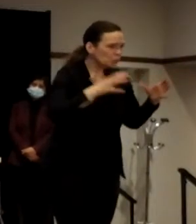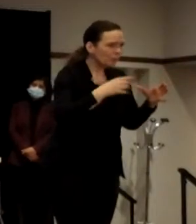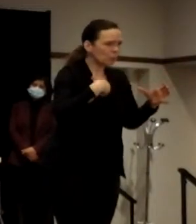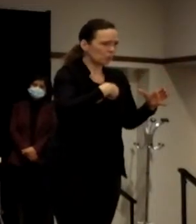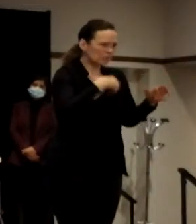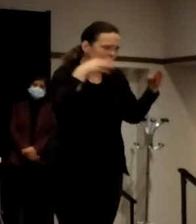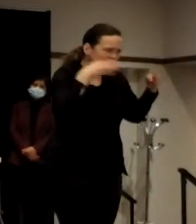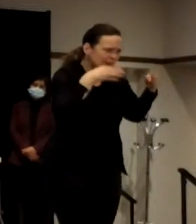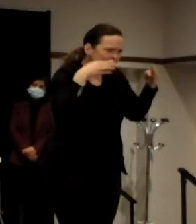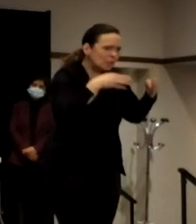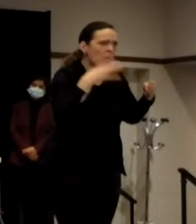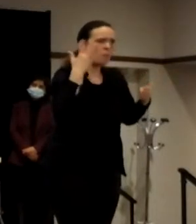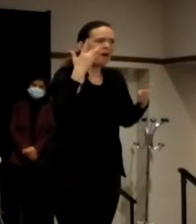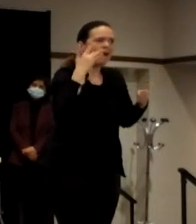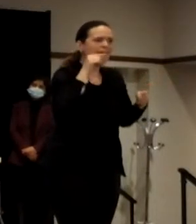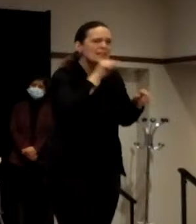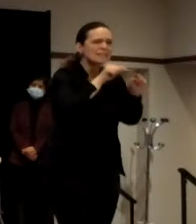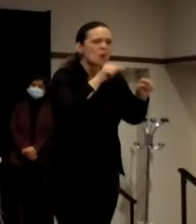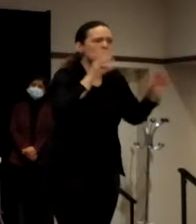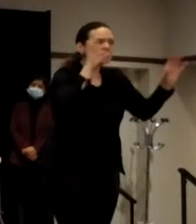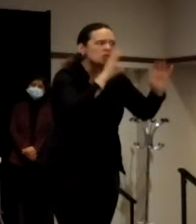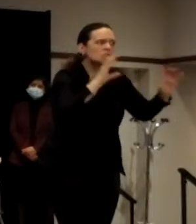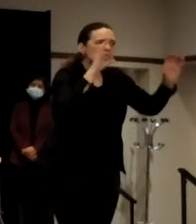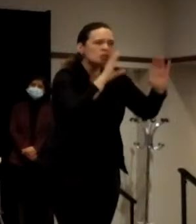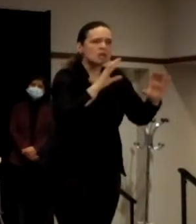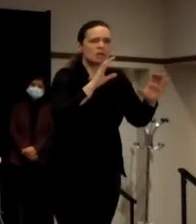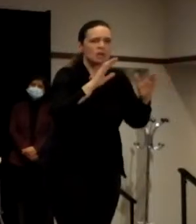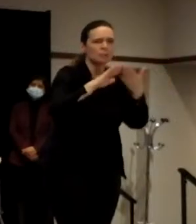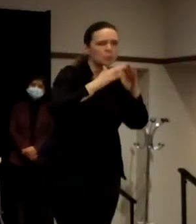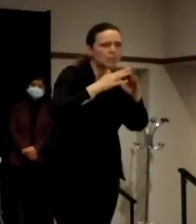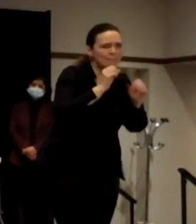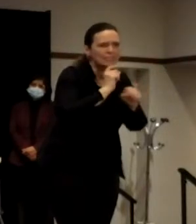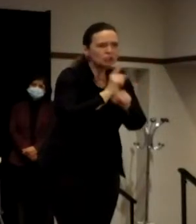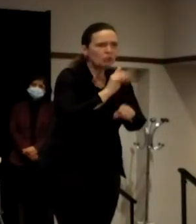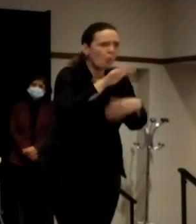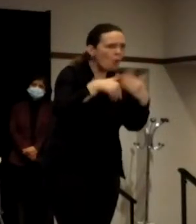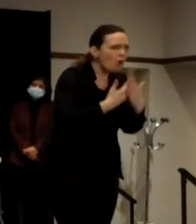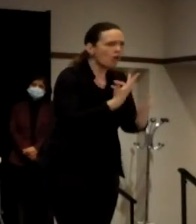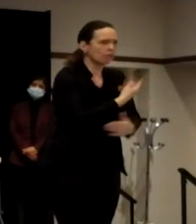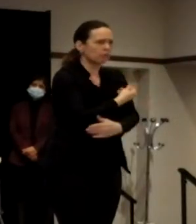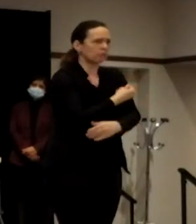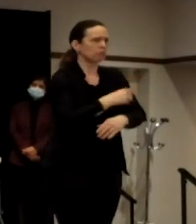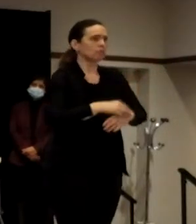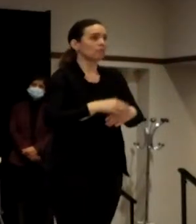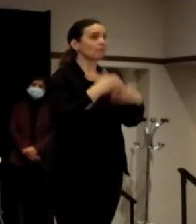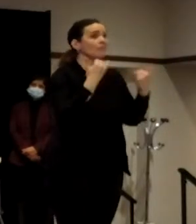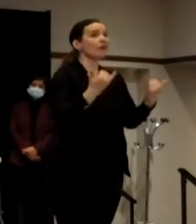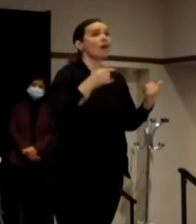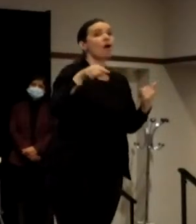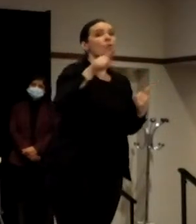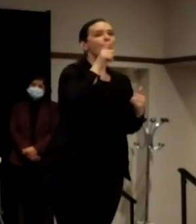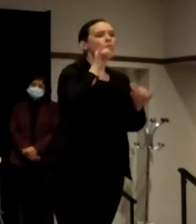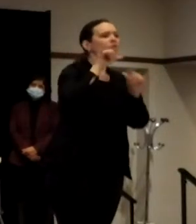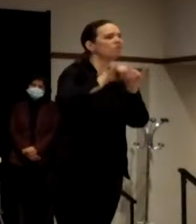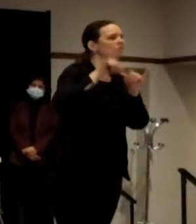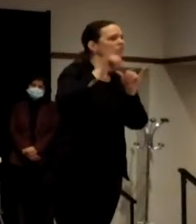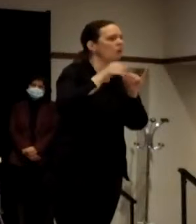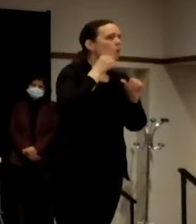in. Now we're talking about getting in our homebound seniors. We're talking about going to independent living